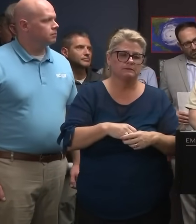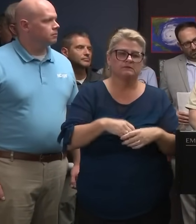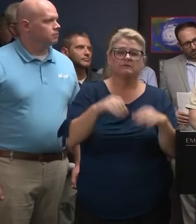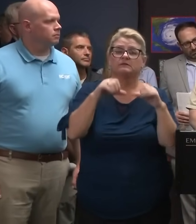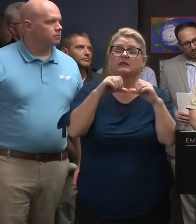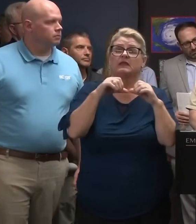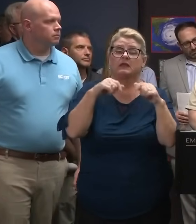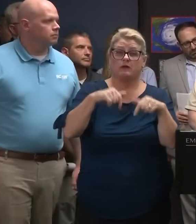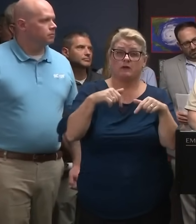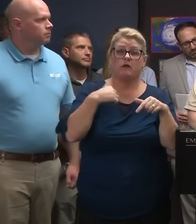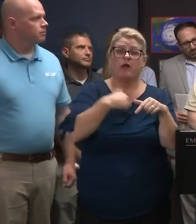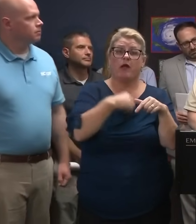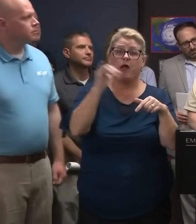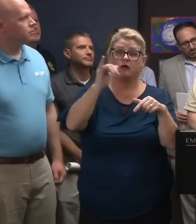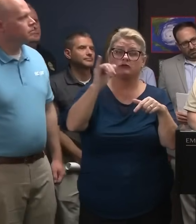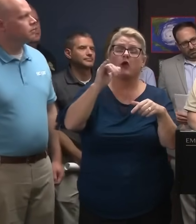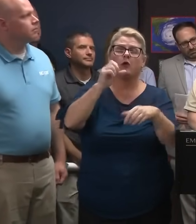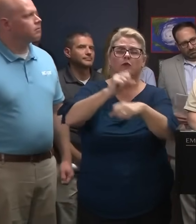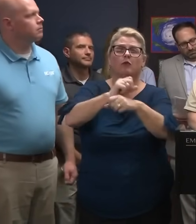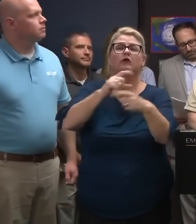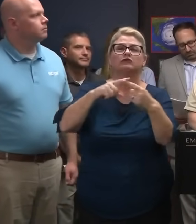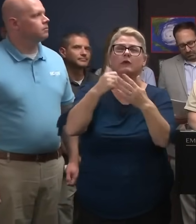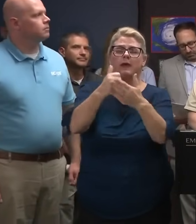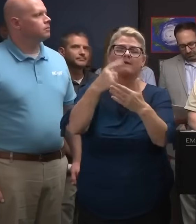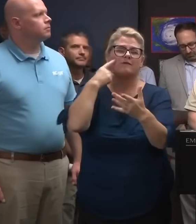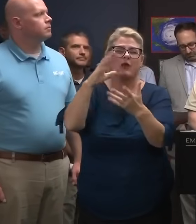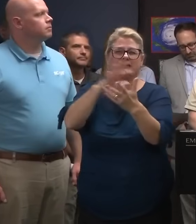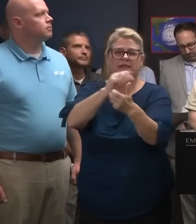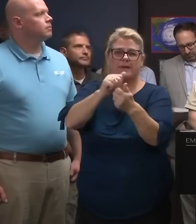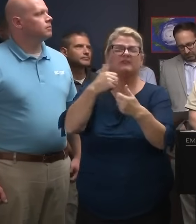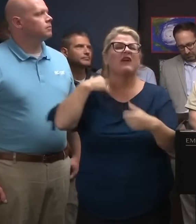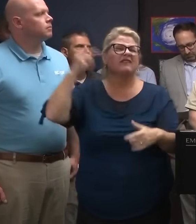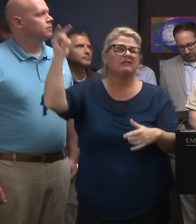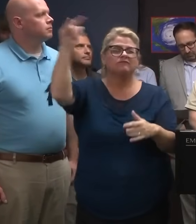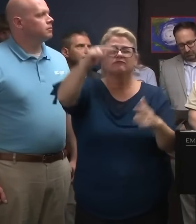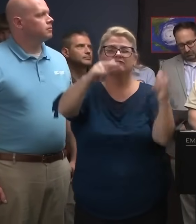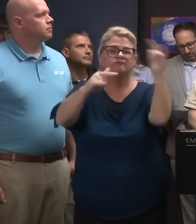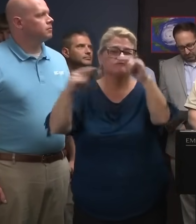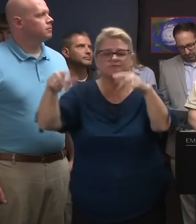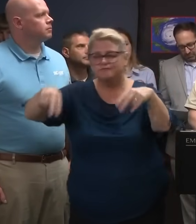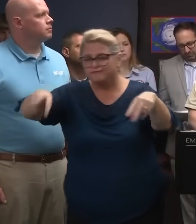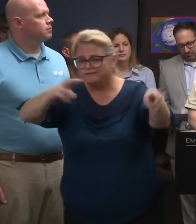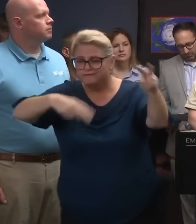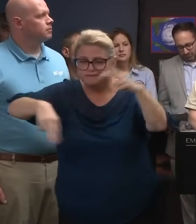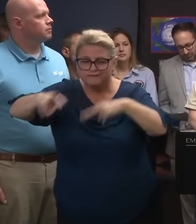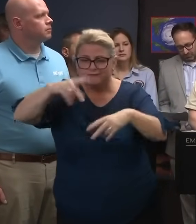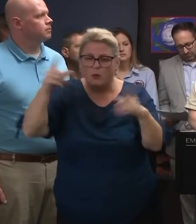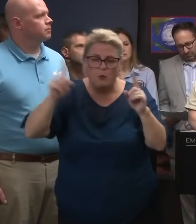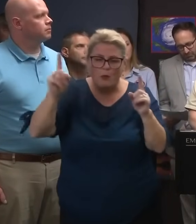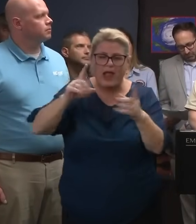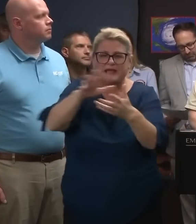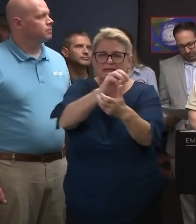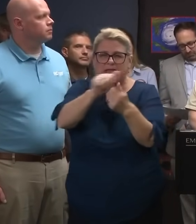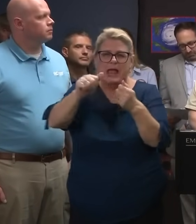agency is also working on a damage assessment for South Carolina. We've got airplanes in the air currently looking at what is the damage to our forest in South